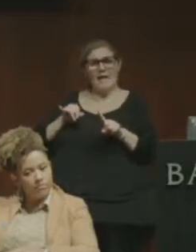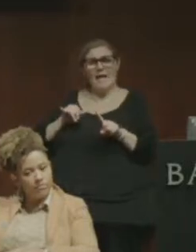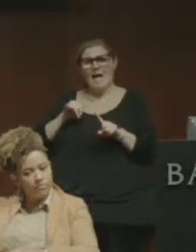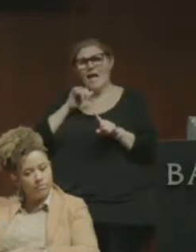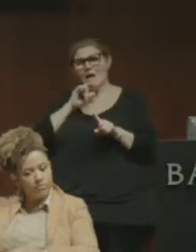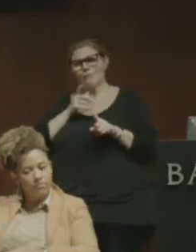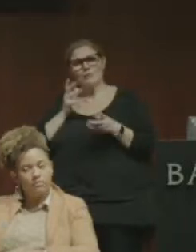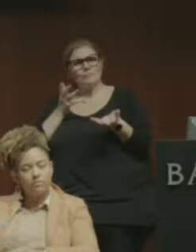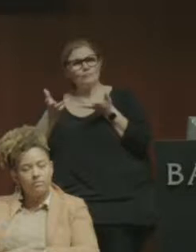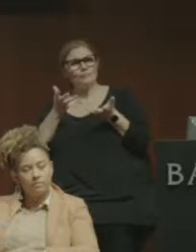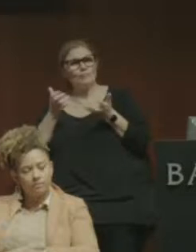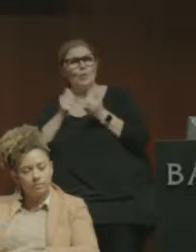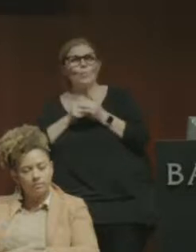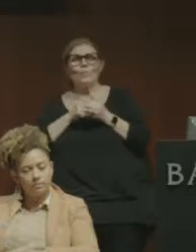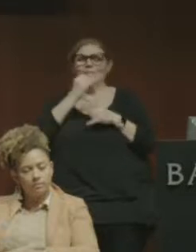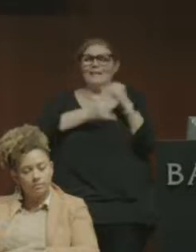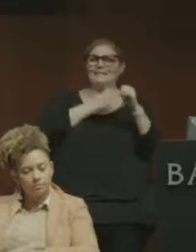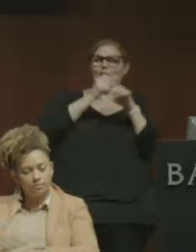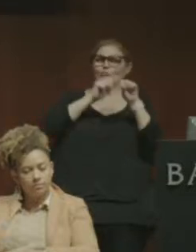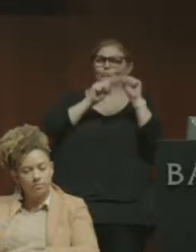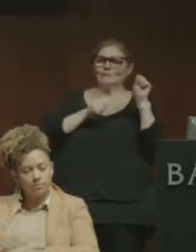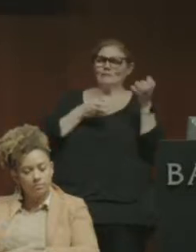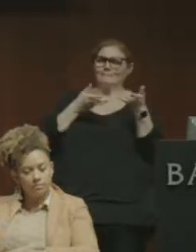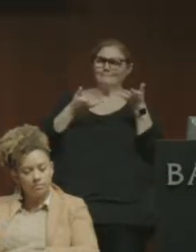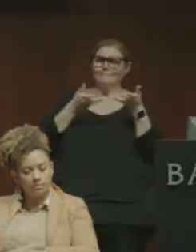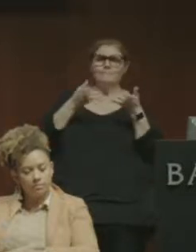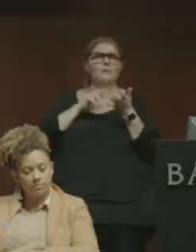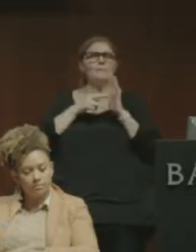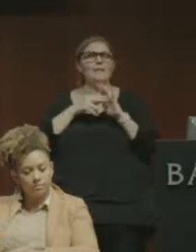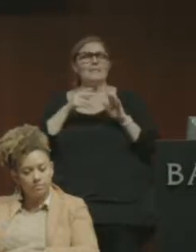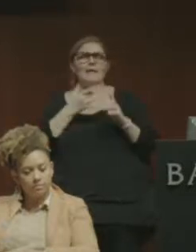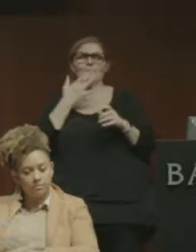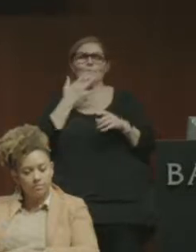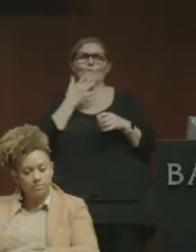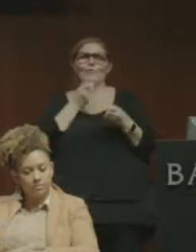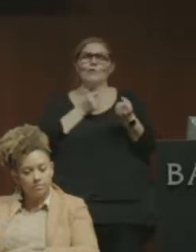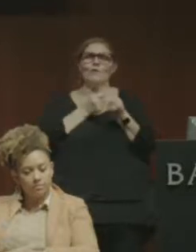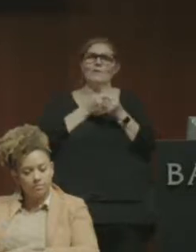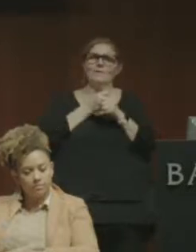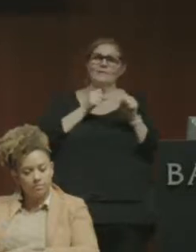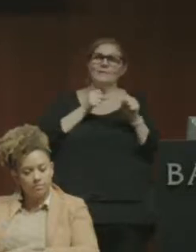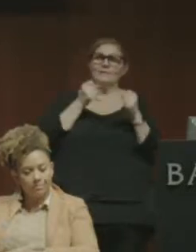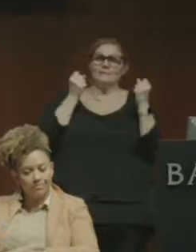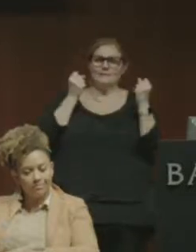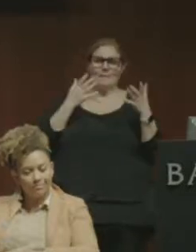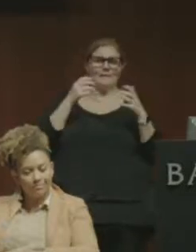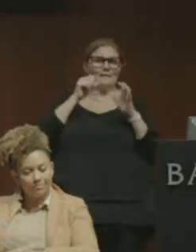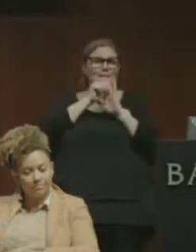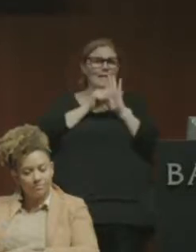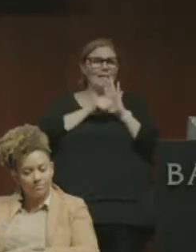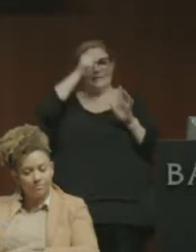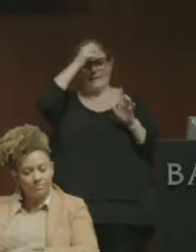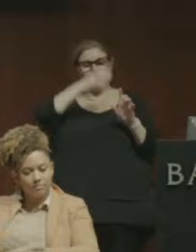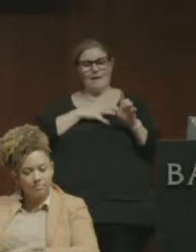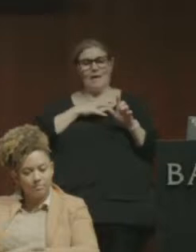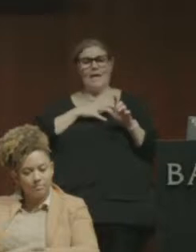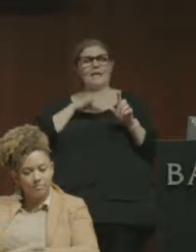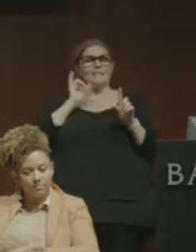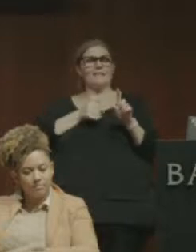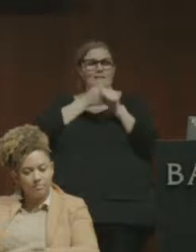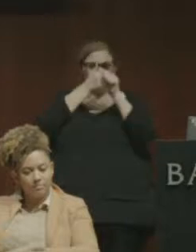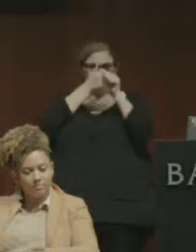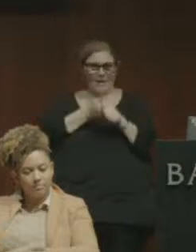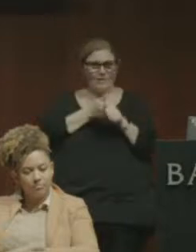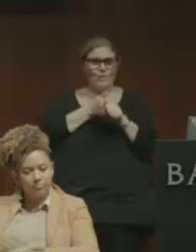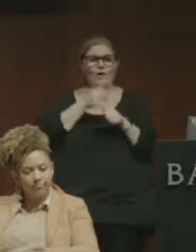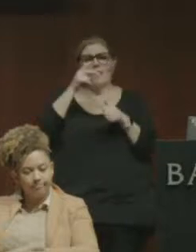direct conversation with the international system, which favored the state, the manly state, its phallocentric discourse,